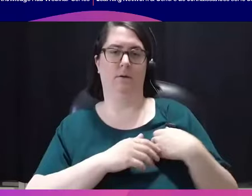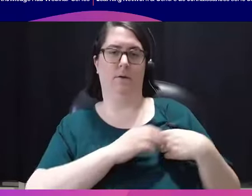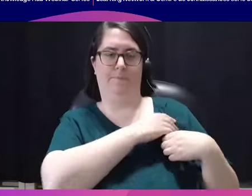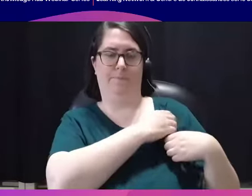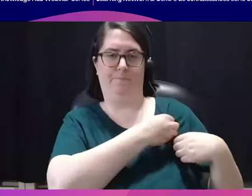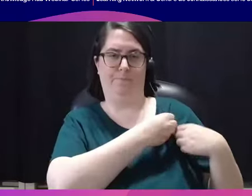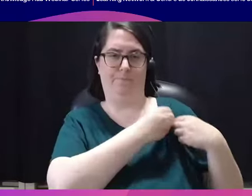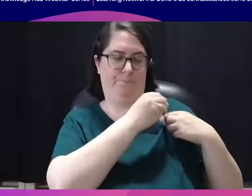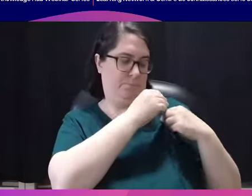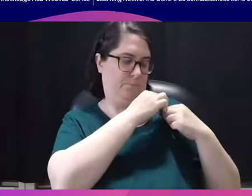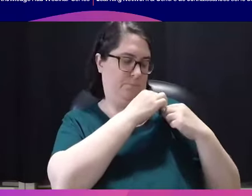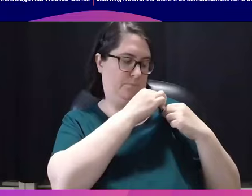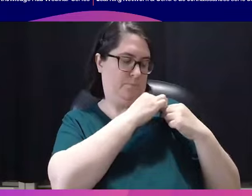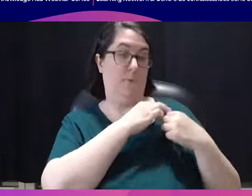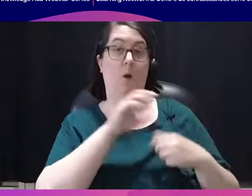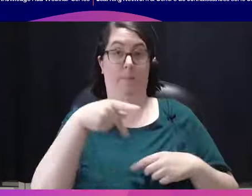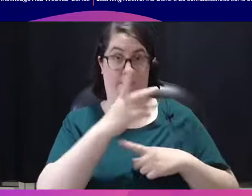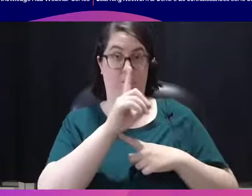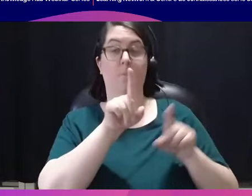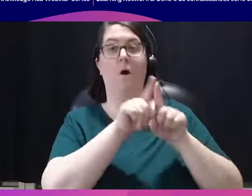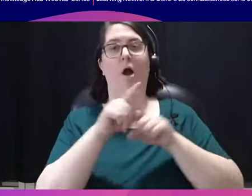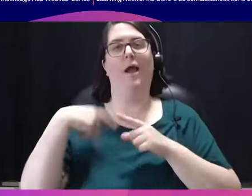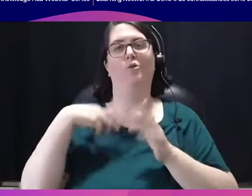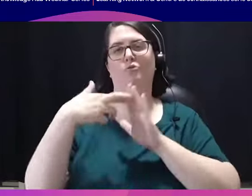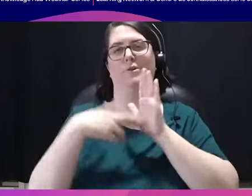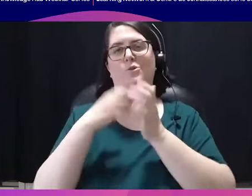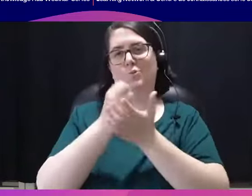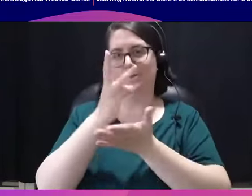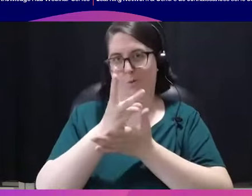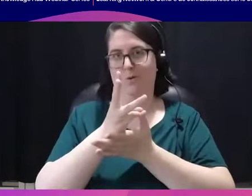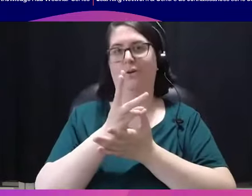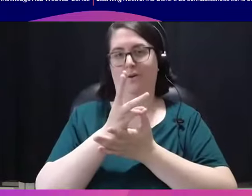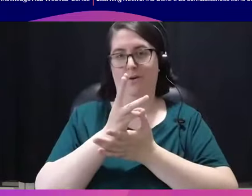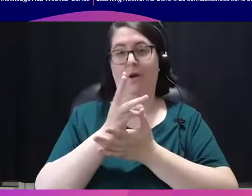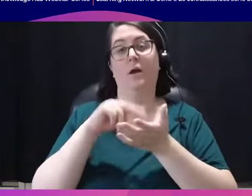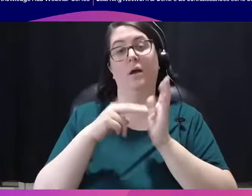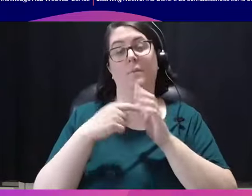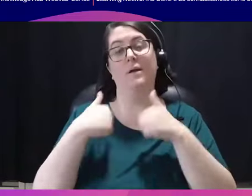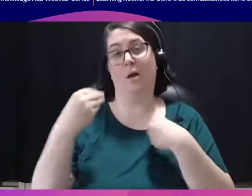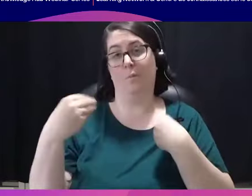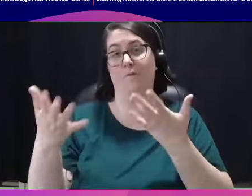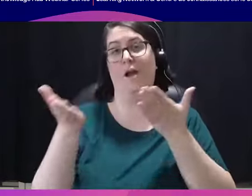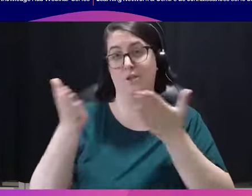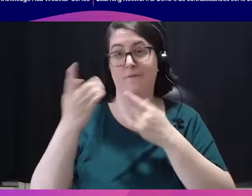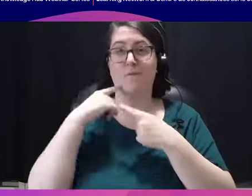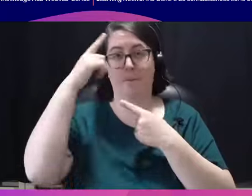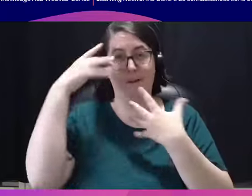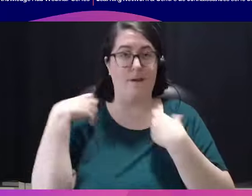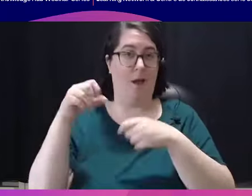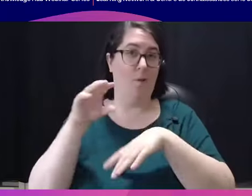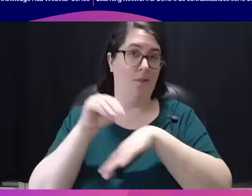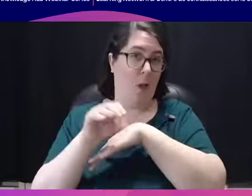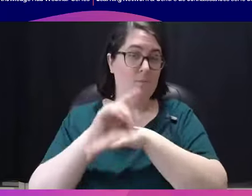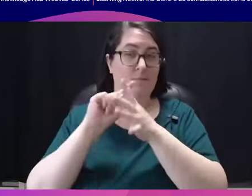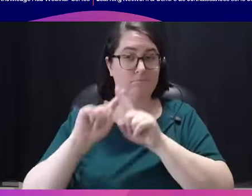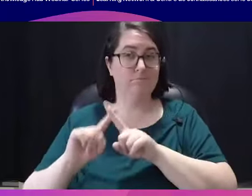Alongside my PhD, I'm also a registered social worker. So I provide clinical services and mental health counseling to the